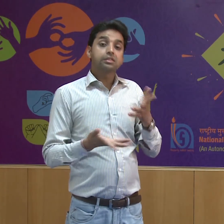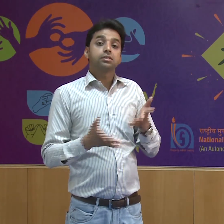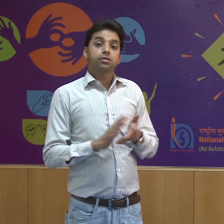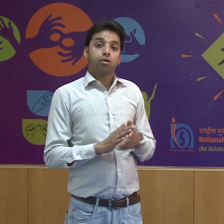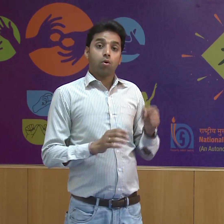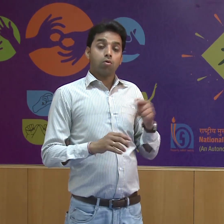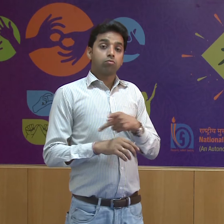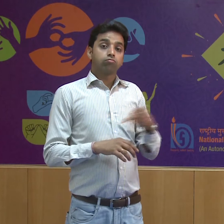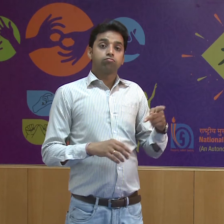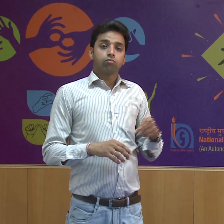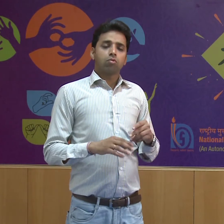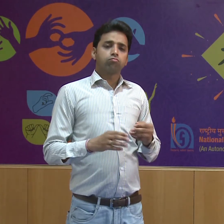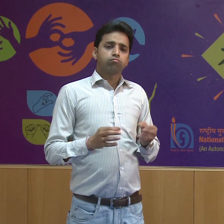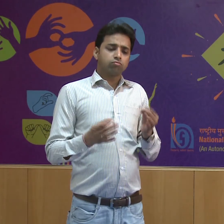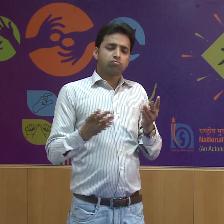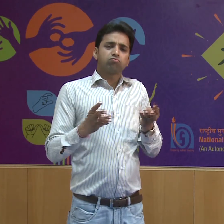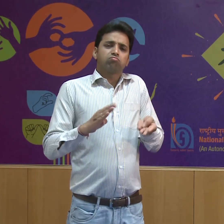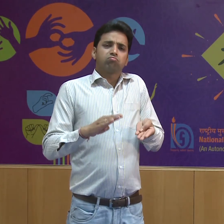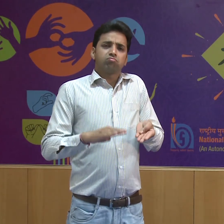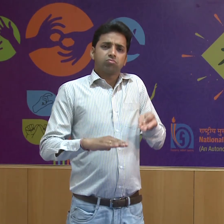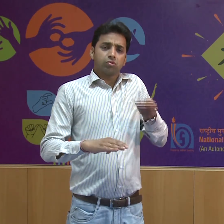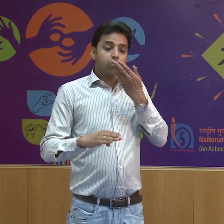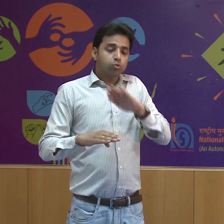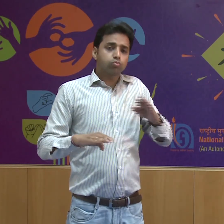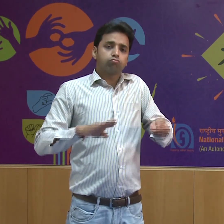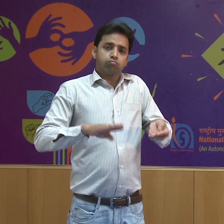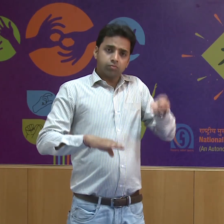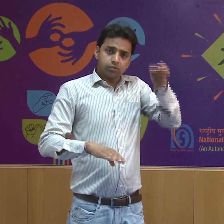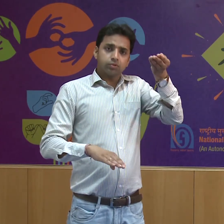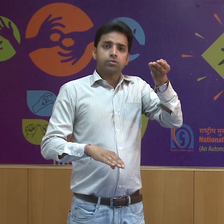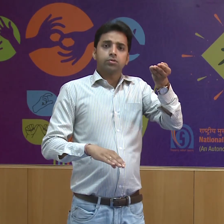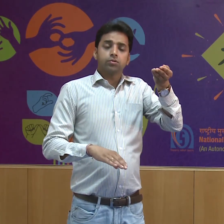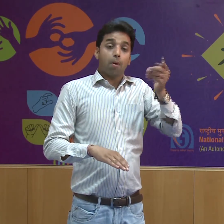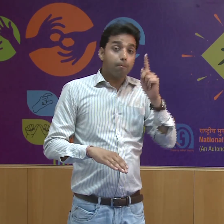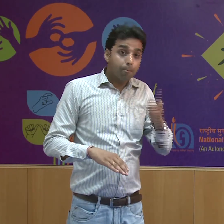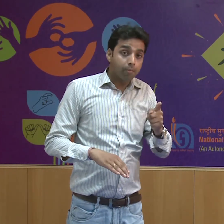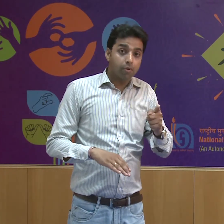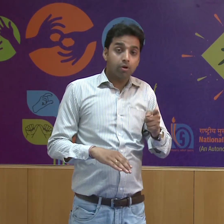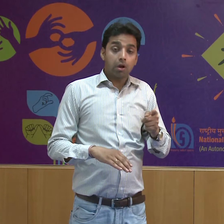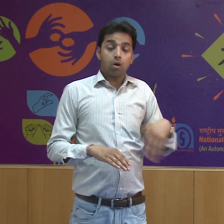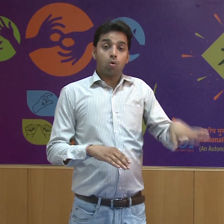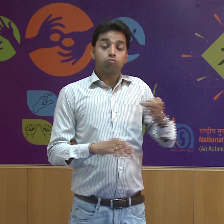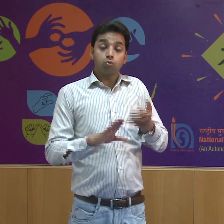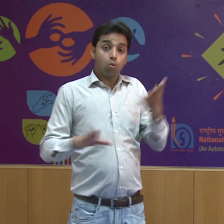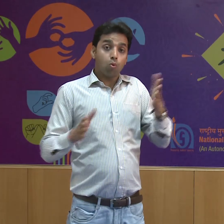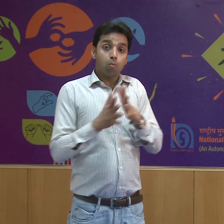while the number of students has increased, but not more than half of